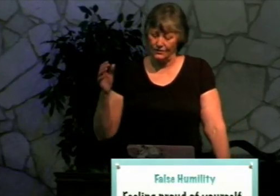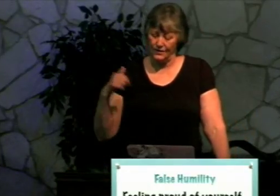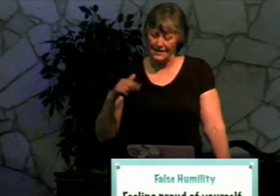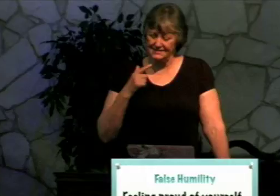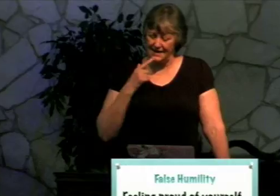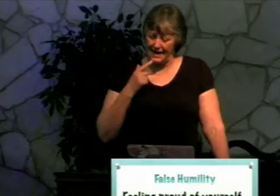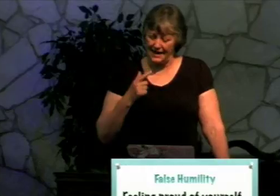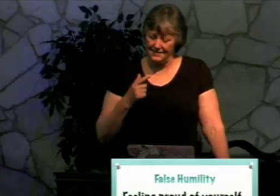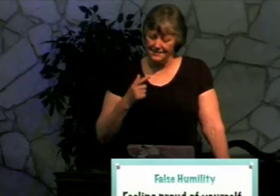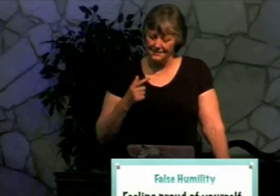We say,